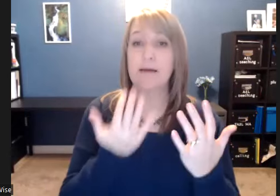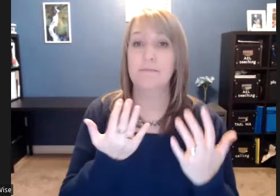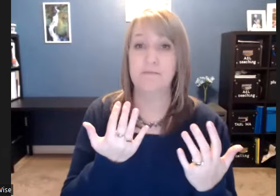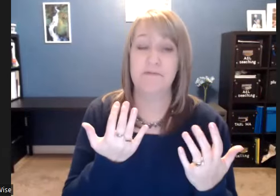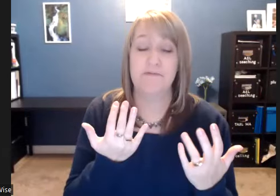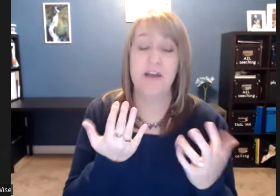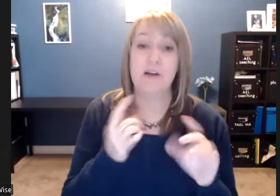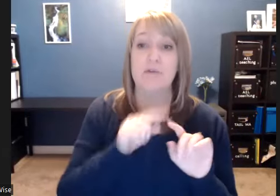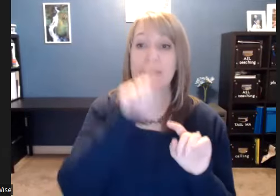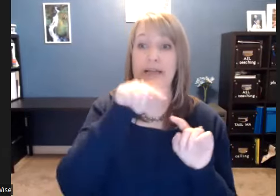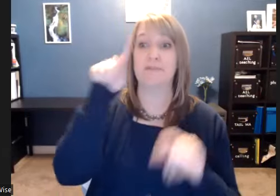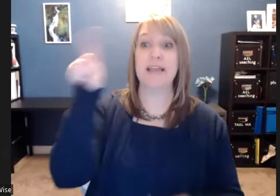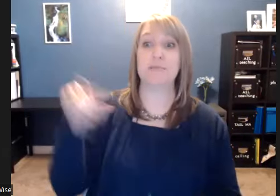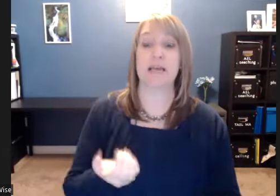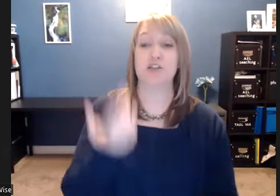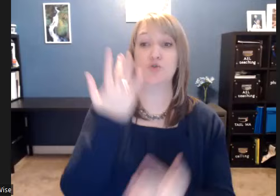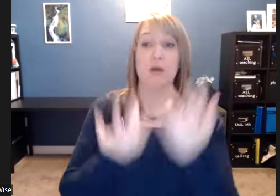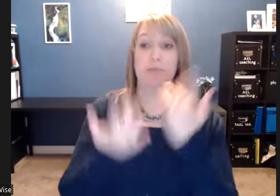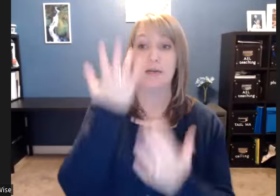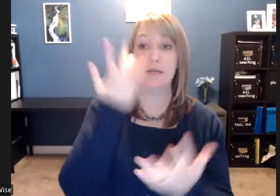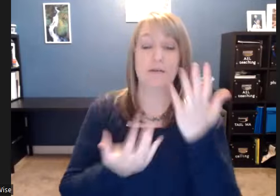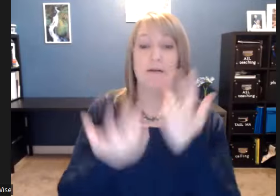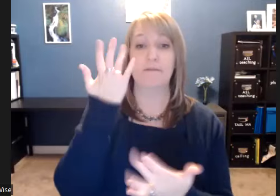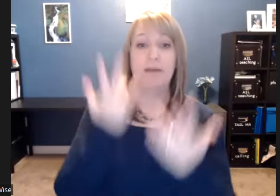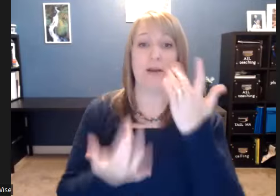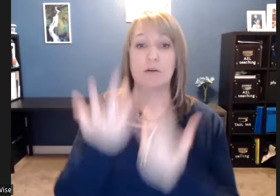a fire, right? Like flames kind of shoot up, right? Fire.